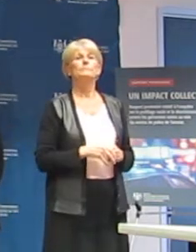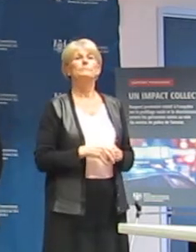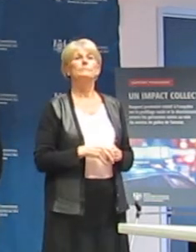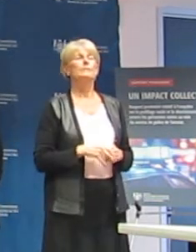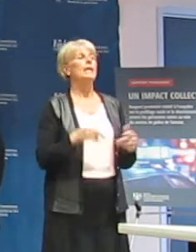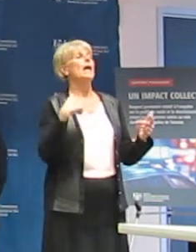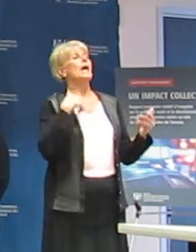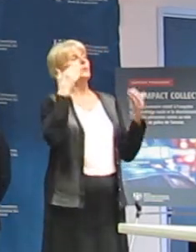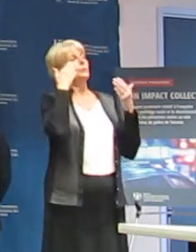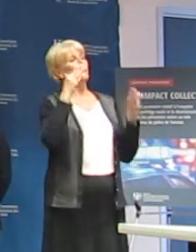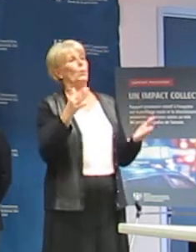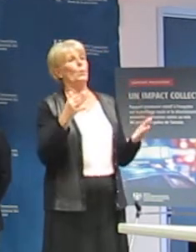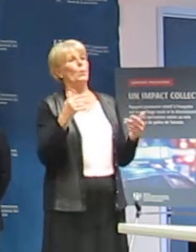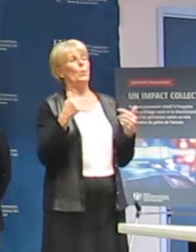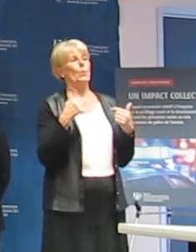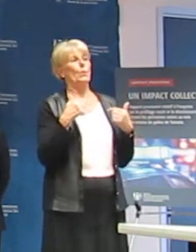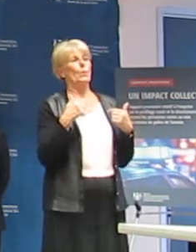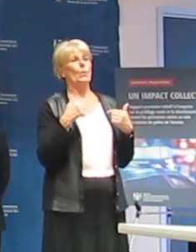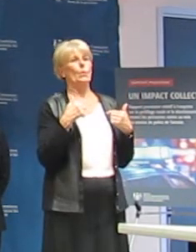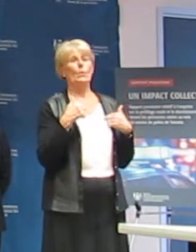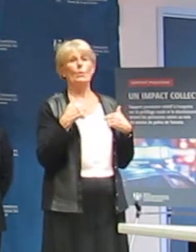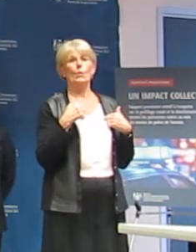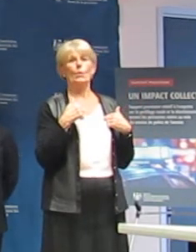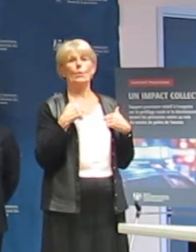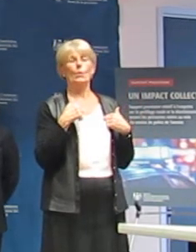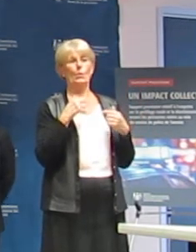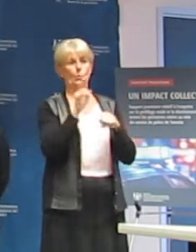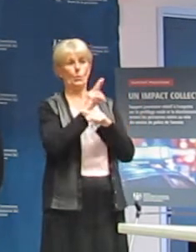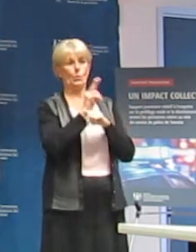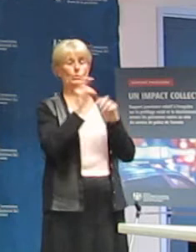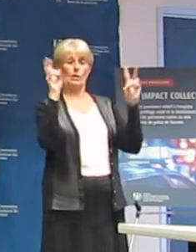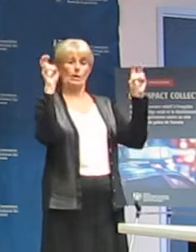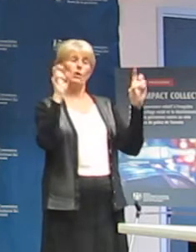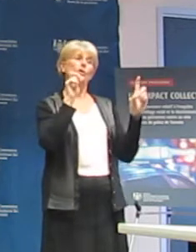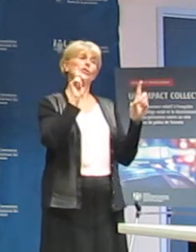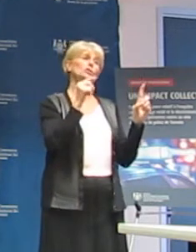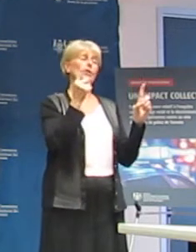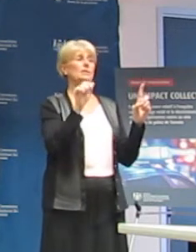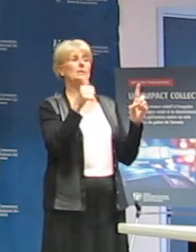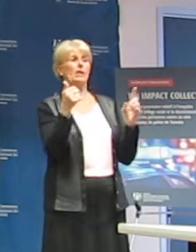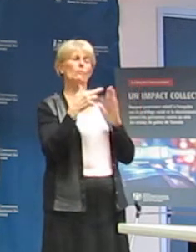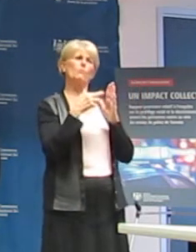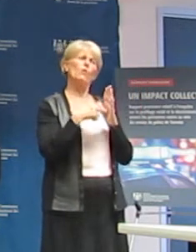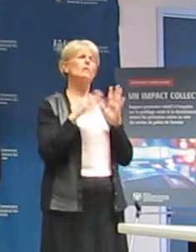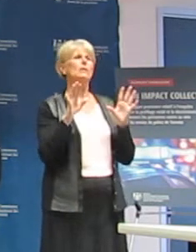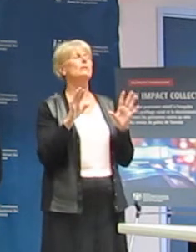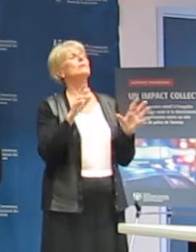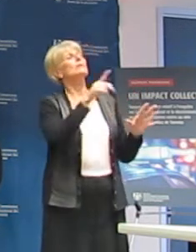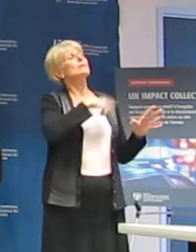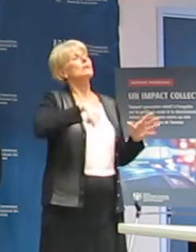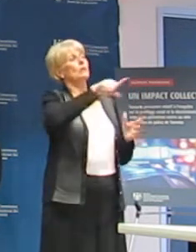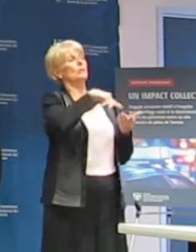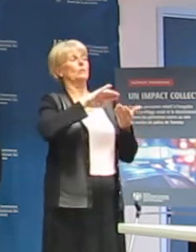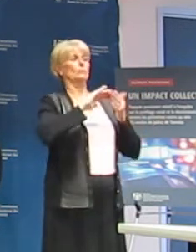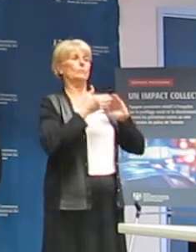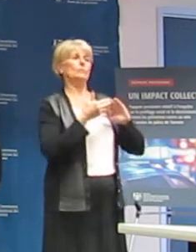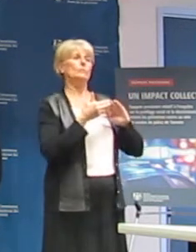I don't know if I have used the language just another report. We as a community,